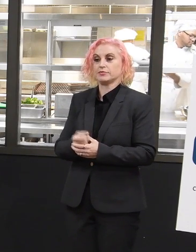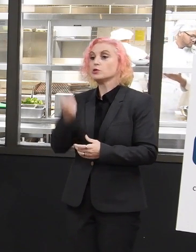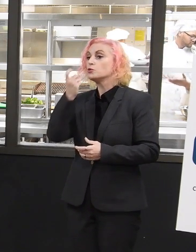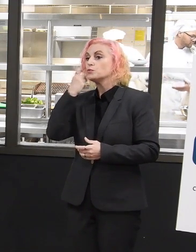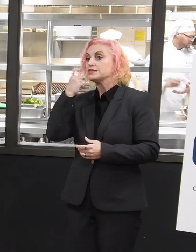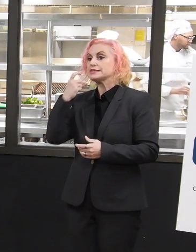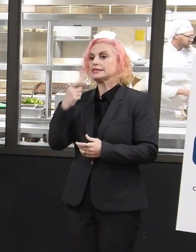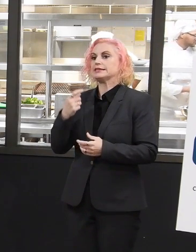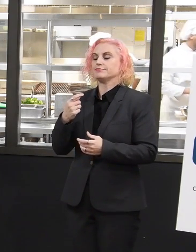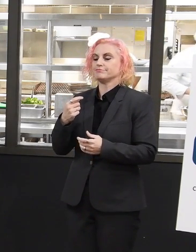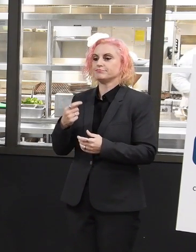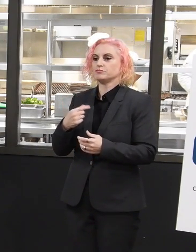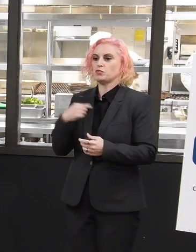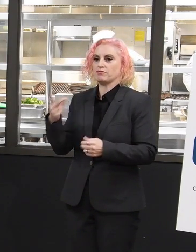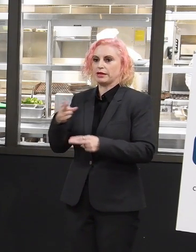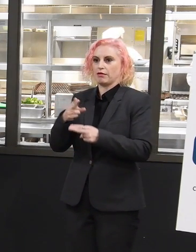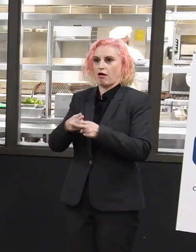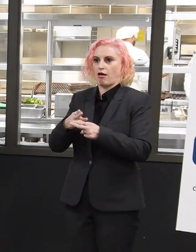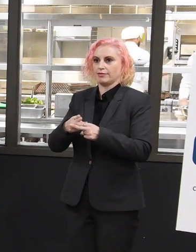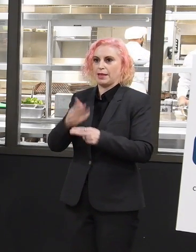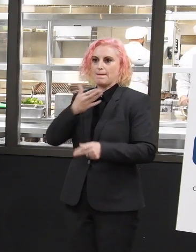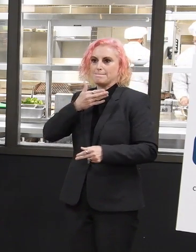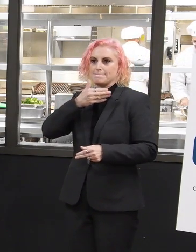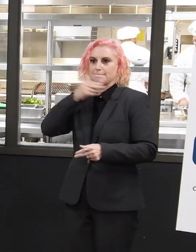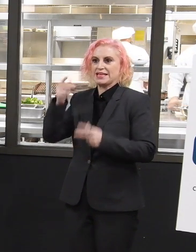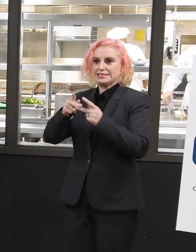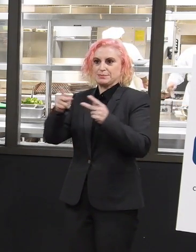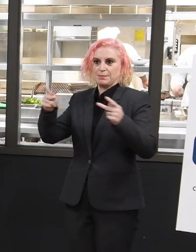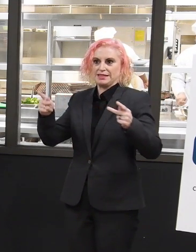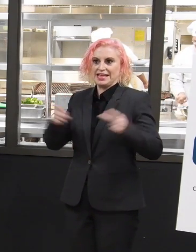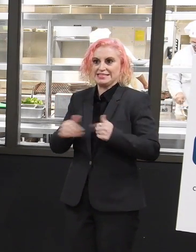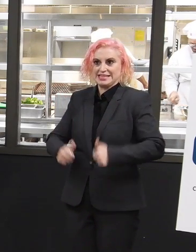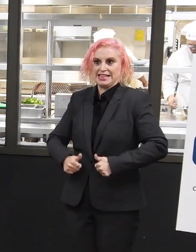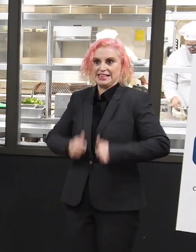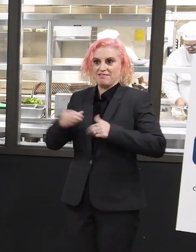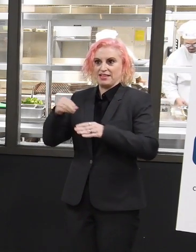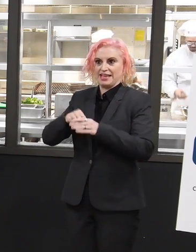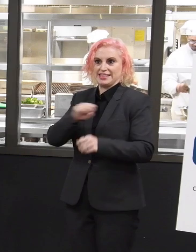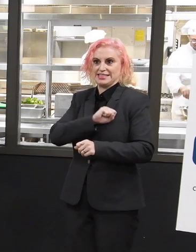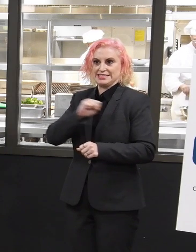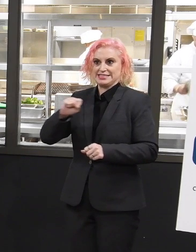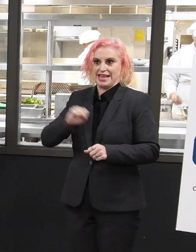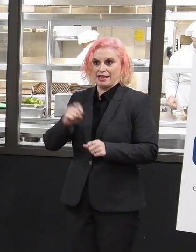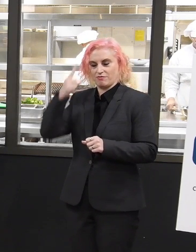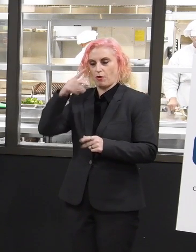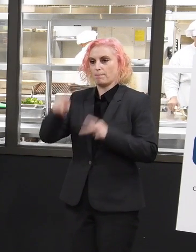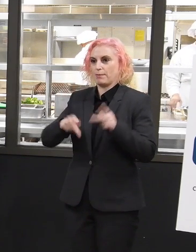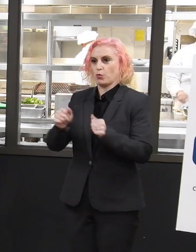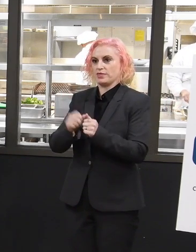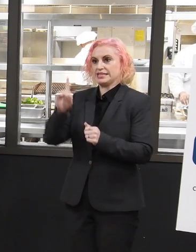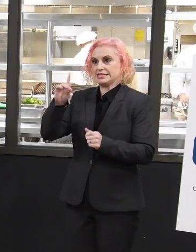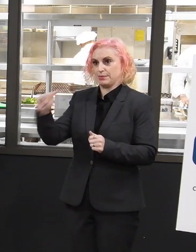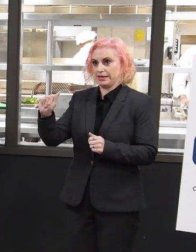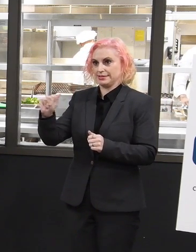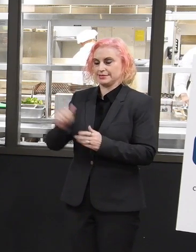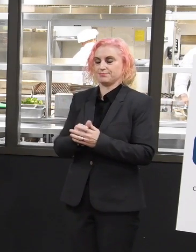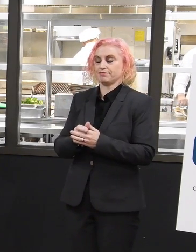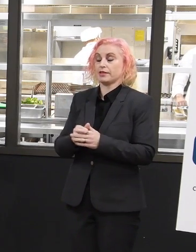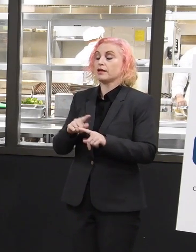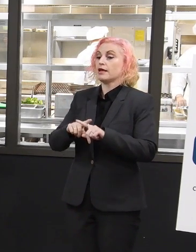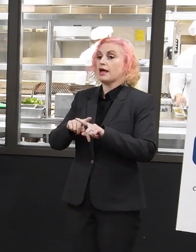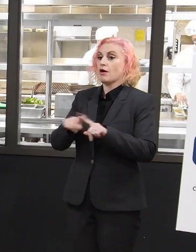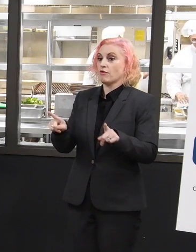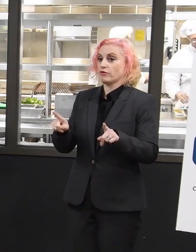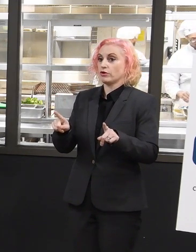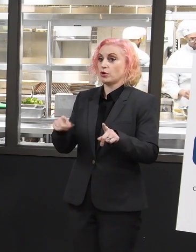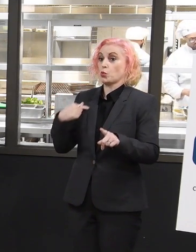been lauded as the very best place to live in the state of Maryland for people with disabilities. However, while